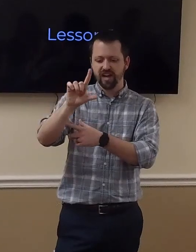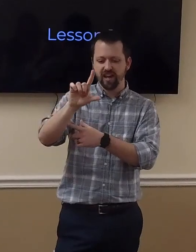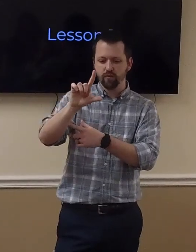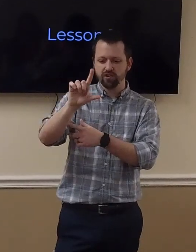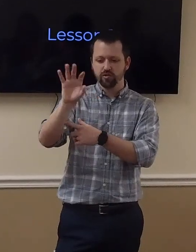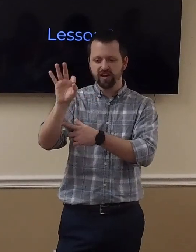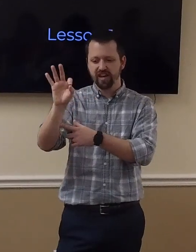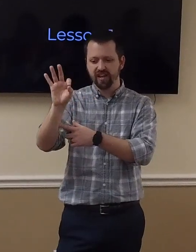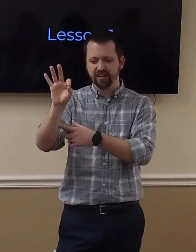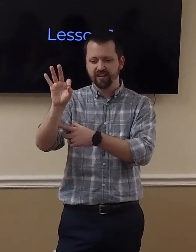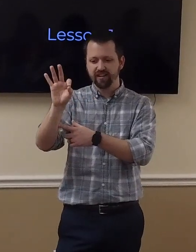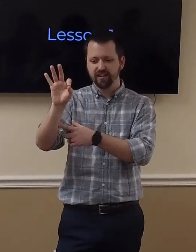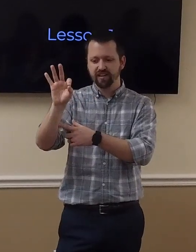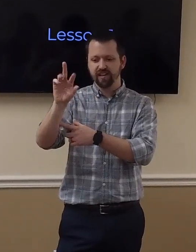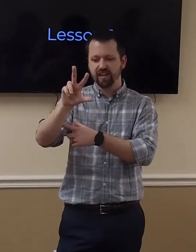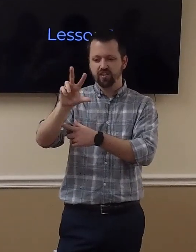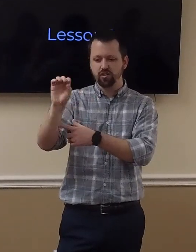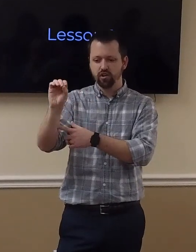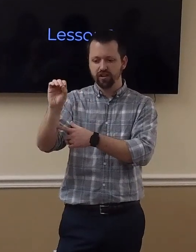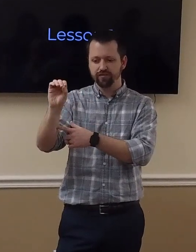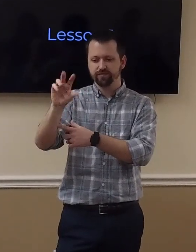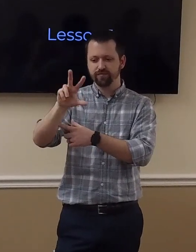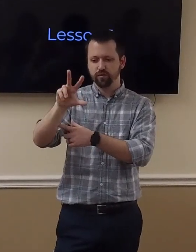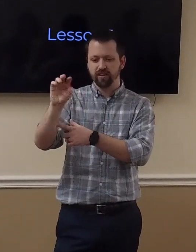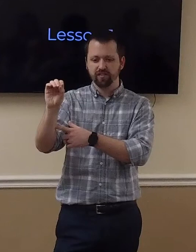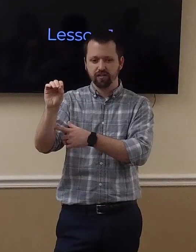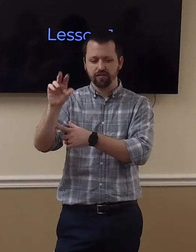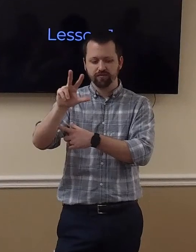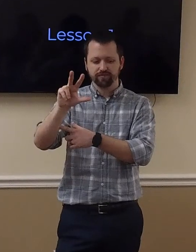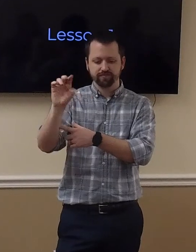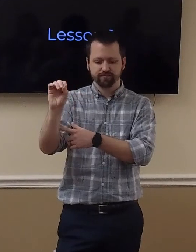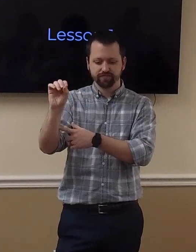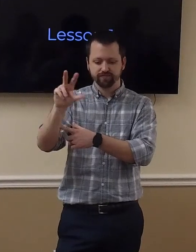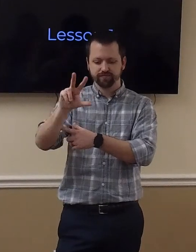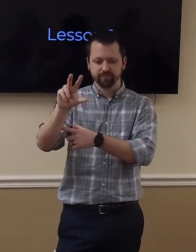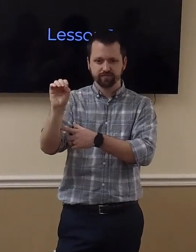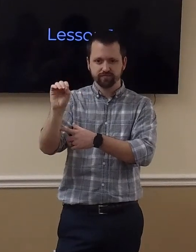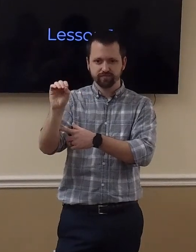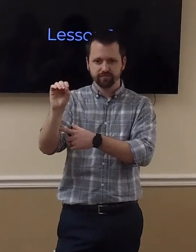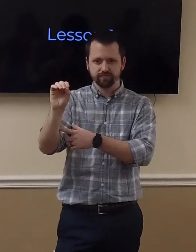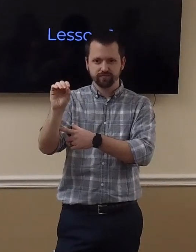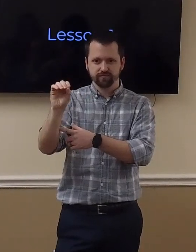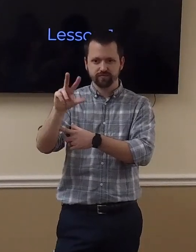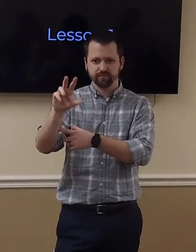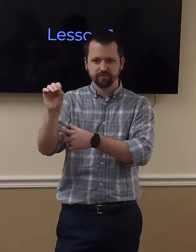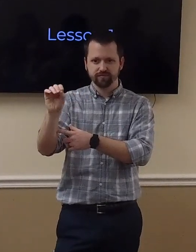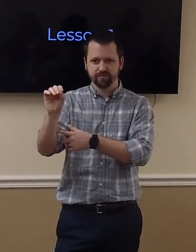29. We're 2 and a 9. And then 30. 3, 0. I like everything after 30 easier.